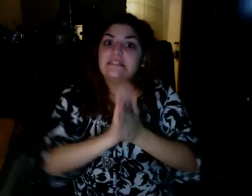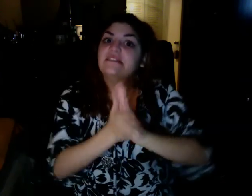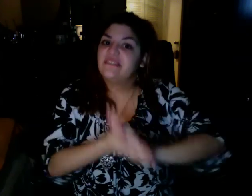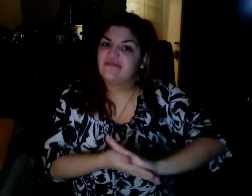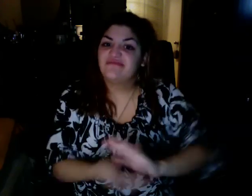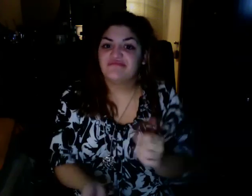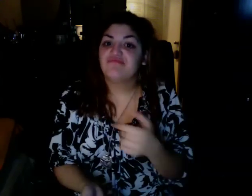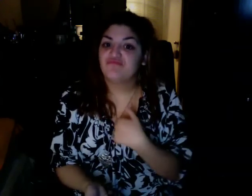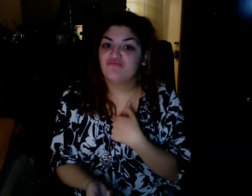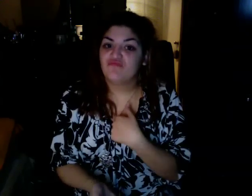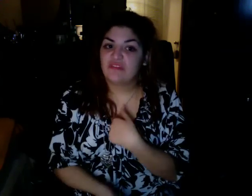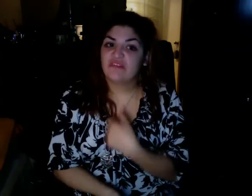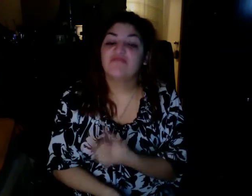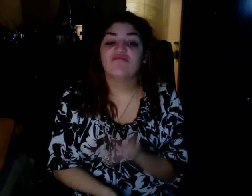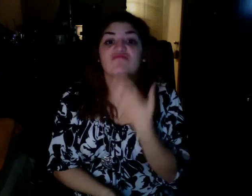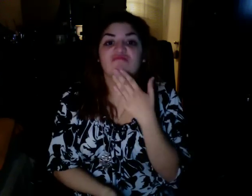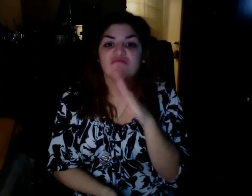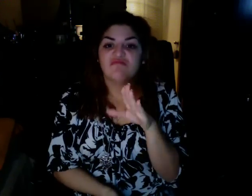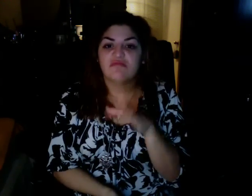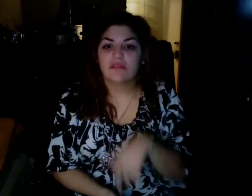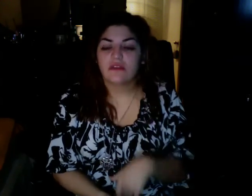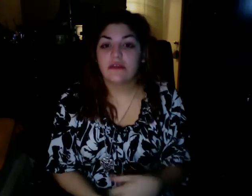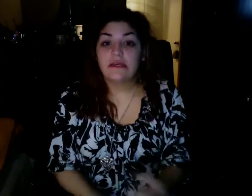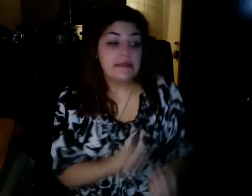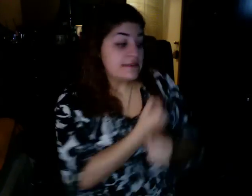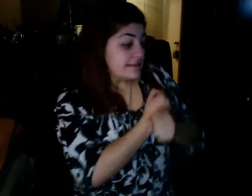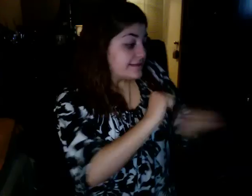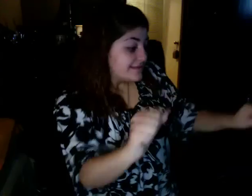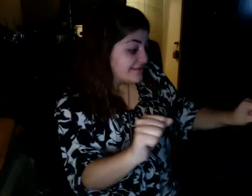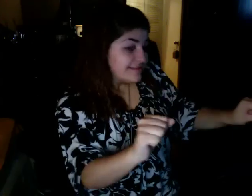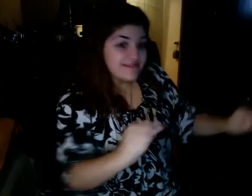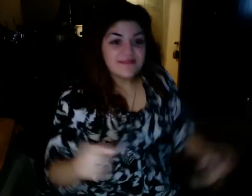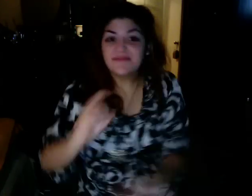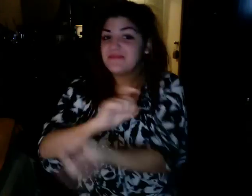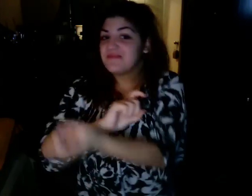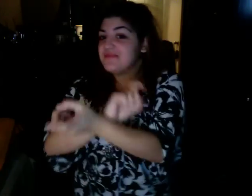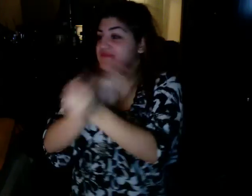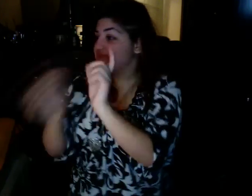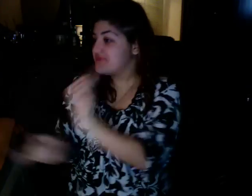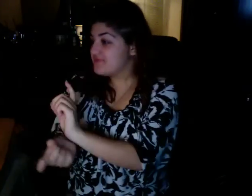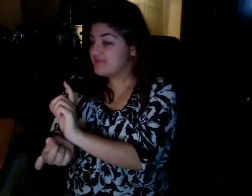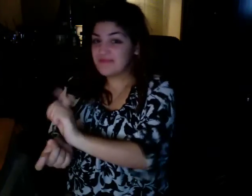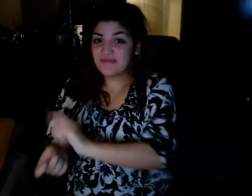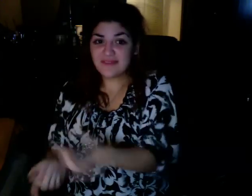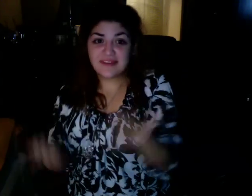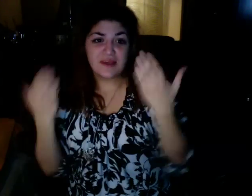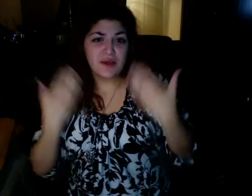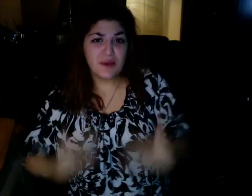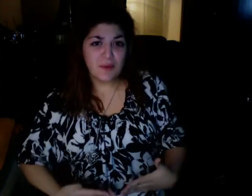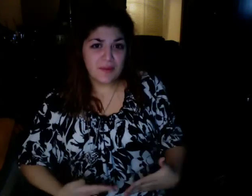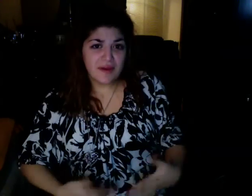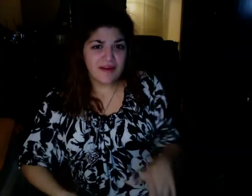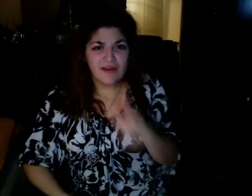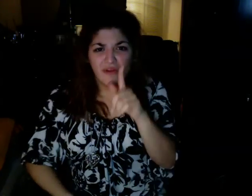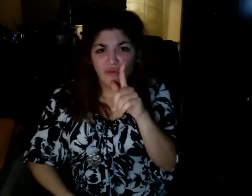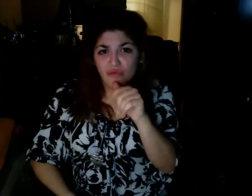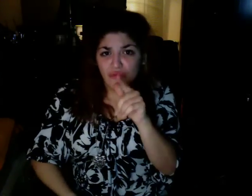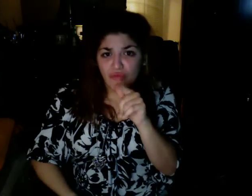celebrated products, not to mention my daughter's favorite, marshmallow peeps. And thus the healthcare industry went unchecked